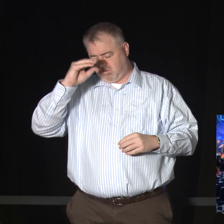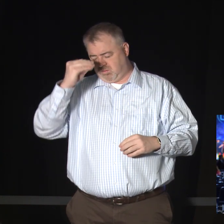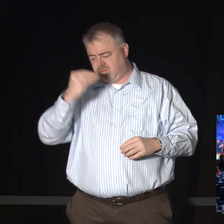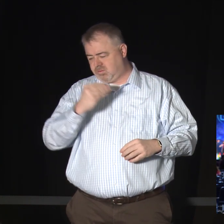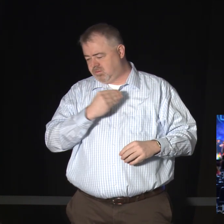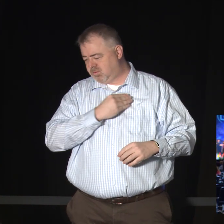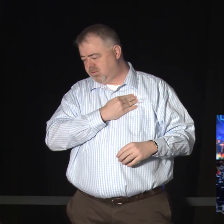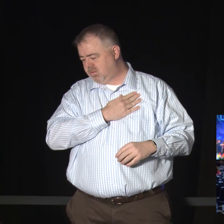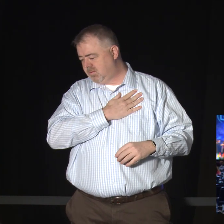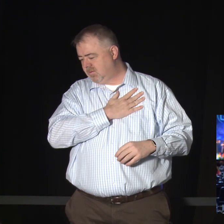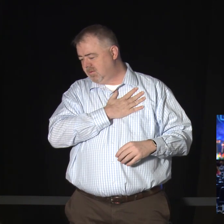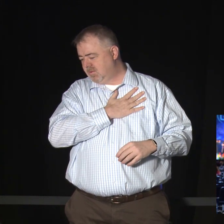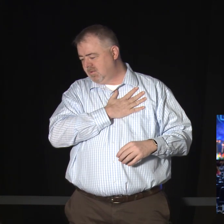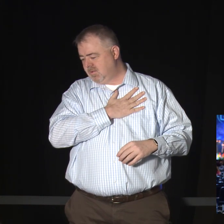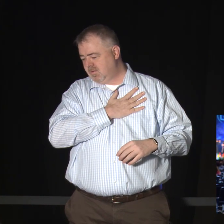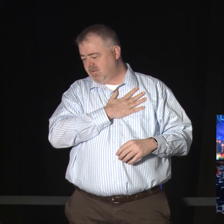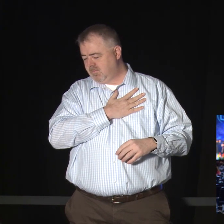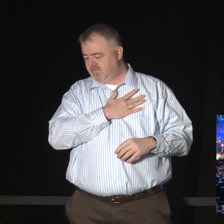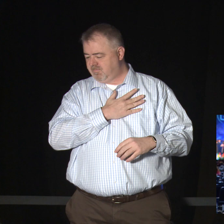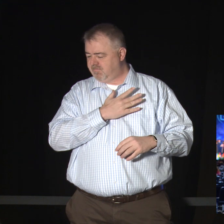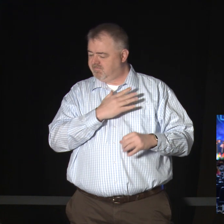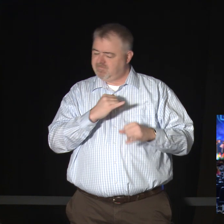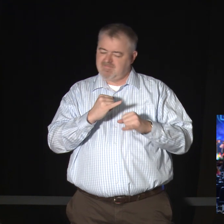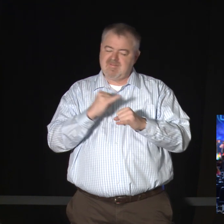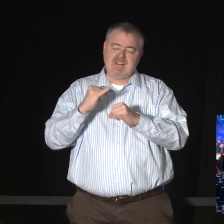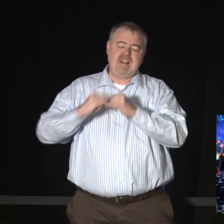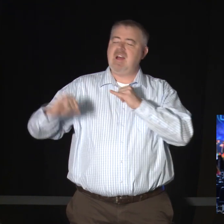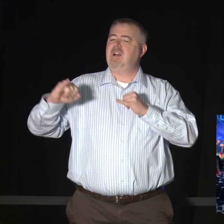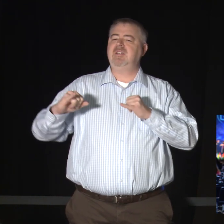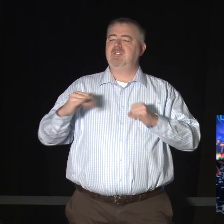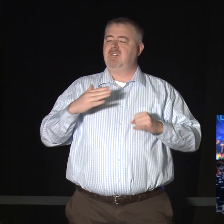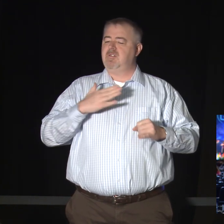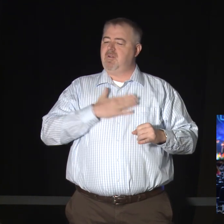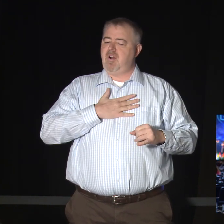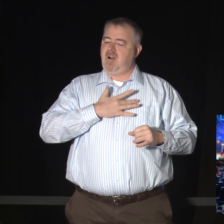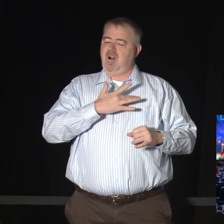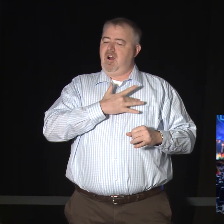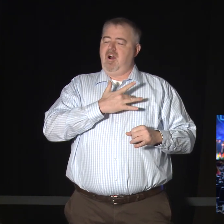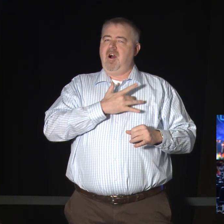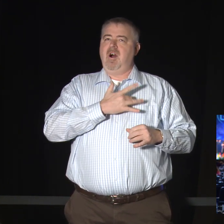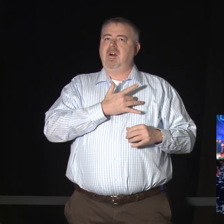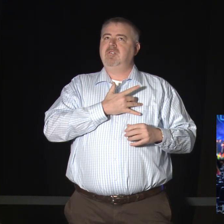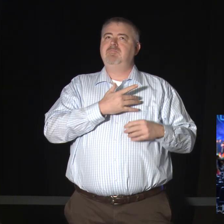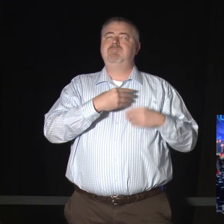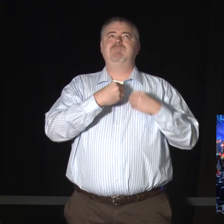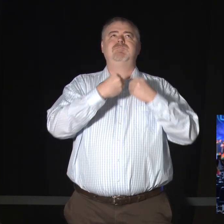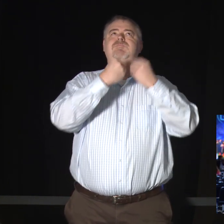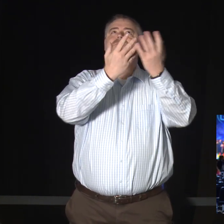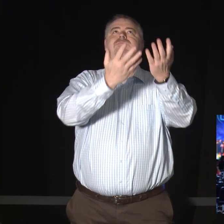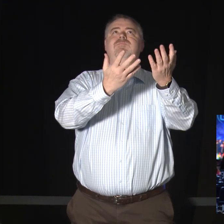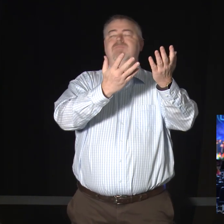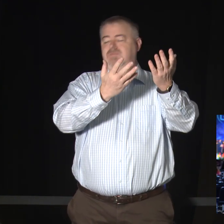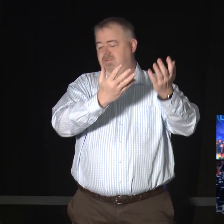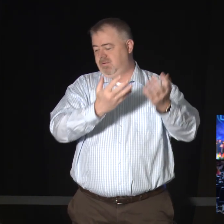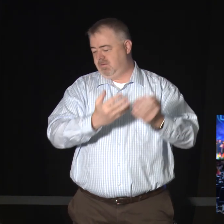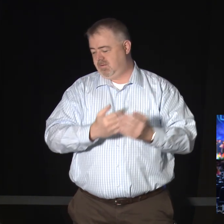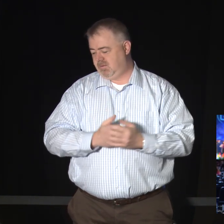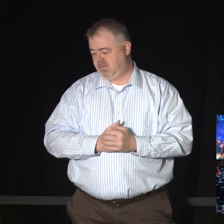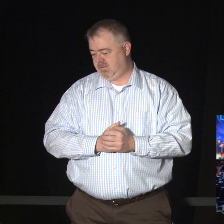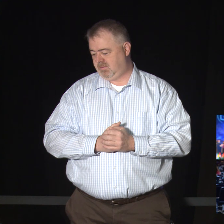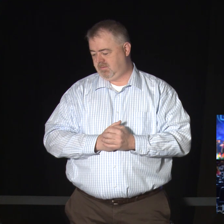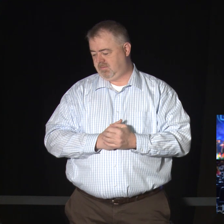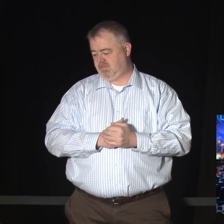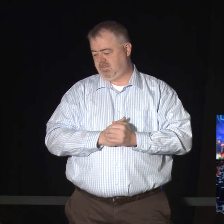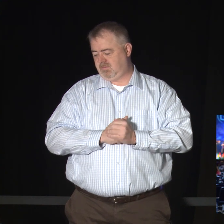blessed by his messages every morning. And later this morning at 10:45, we're going to hear from Pastor Taj Poklib as well